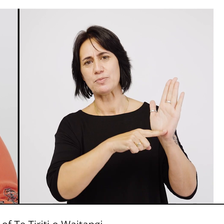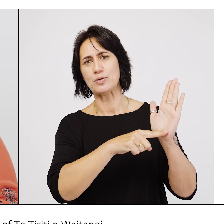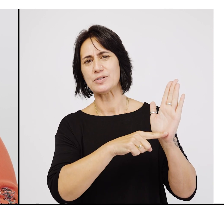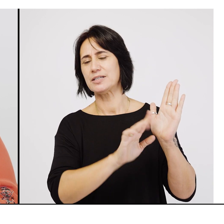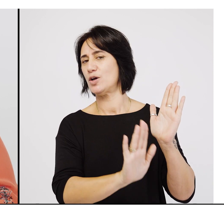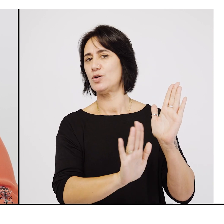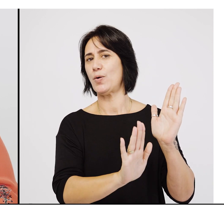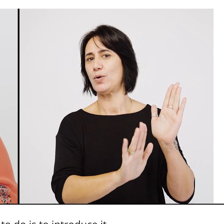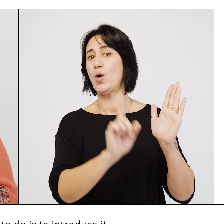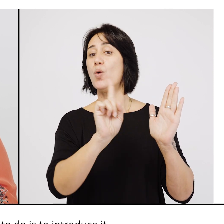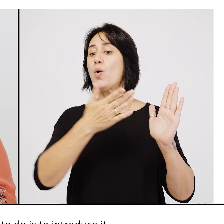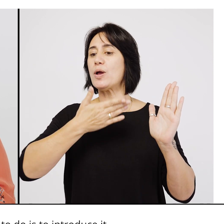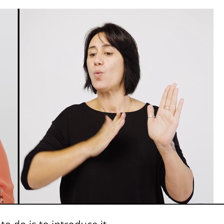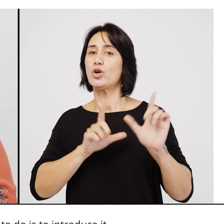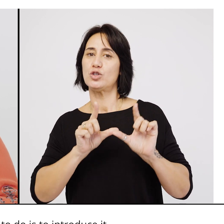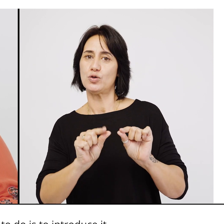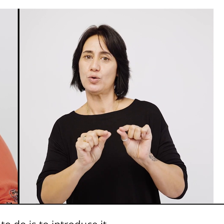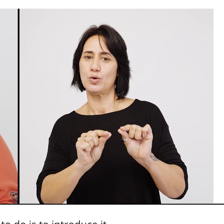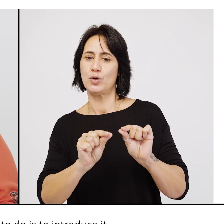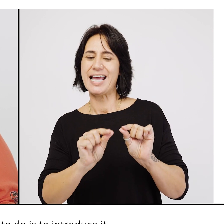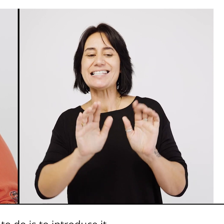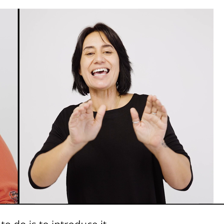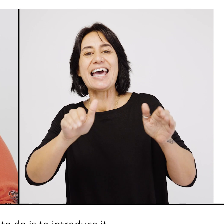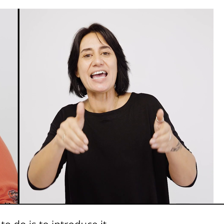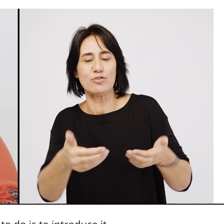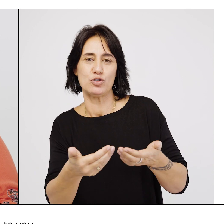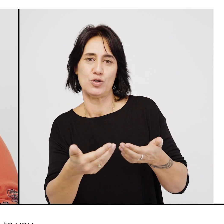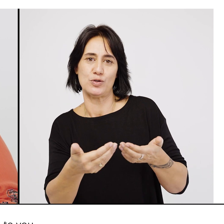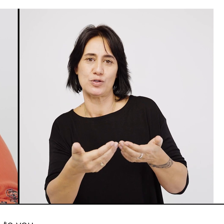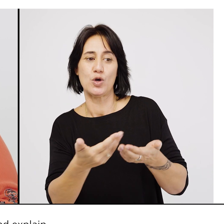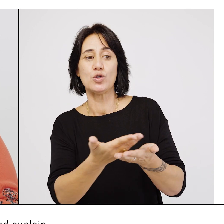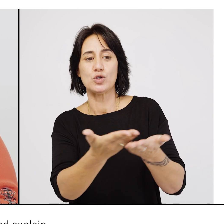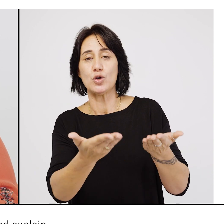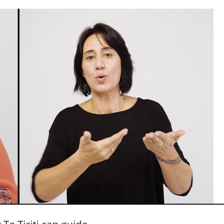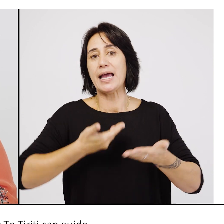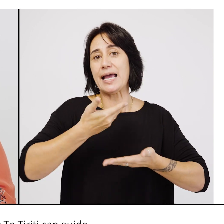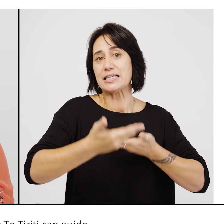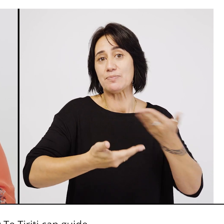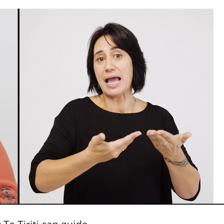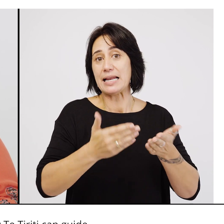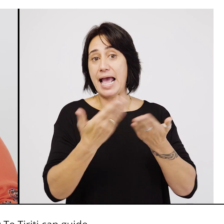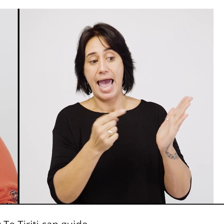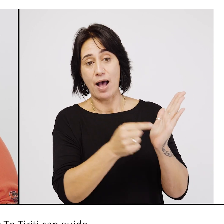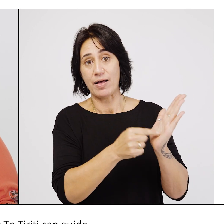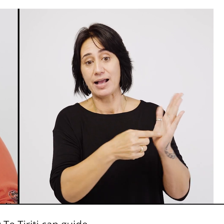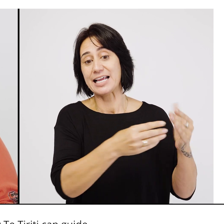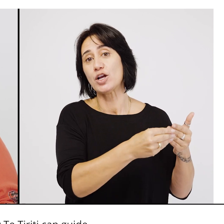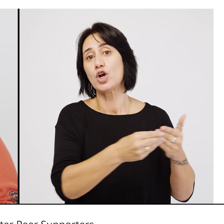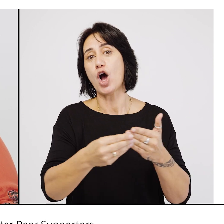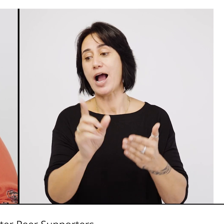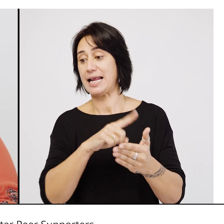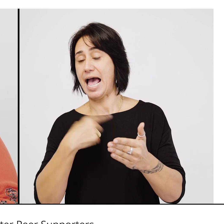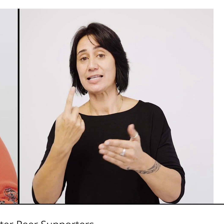o Waitangi. What we want to do is to introduce it to you and explain about how Te Tiriti can